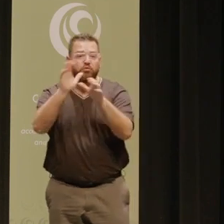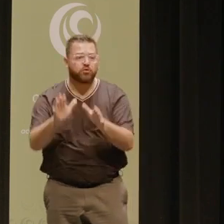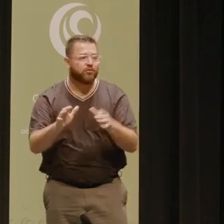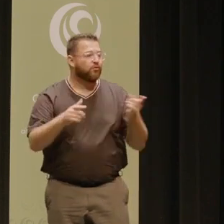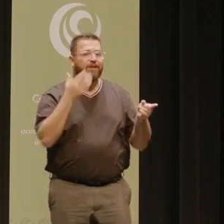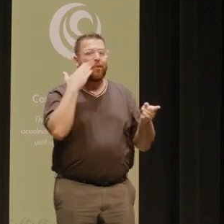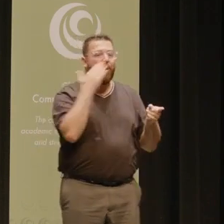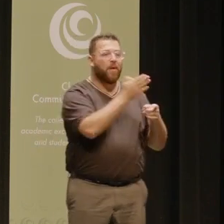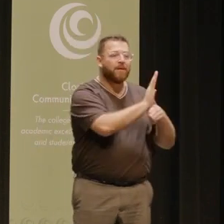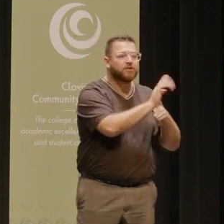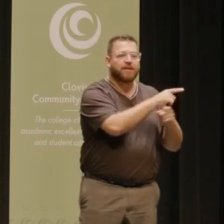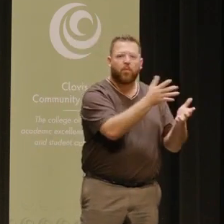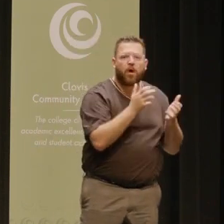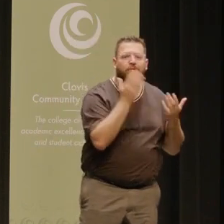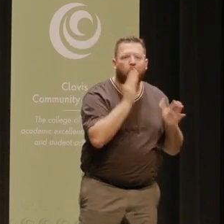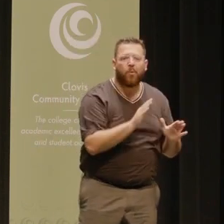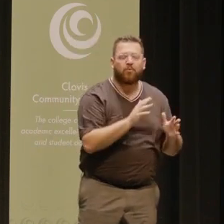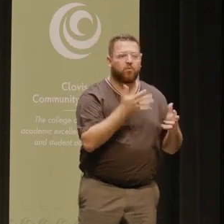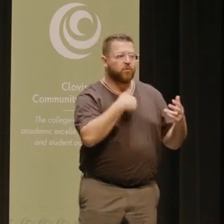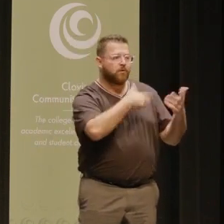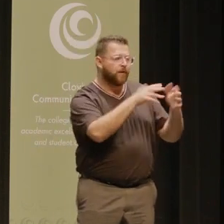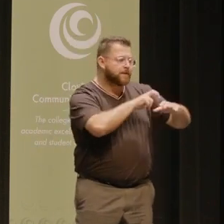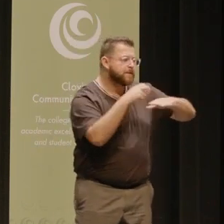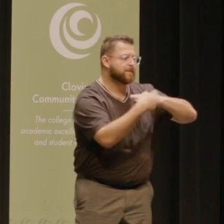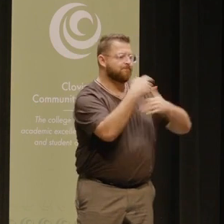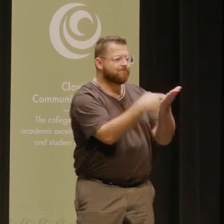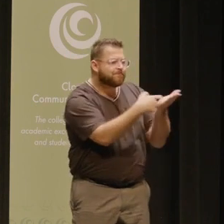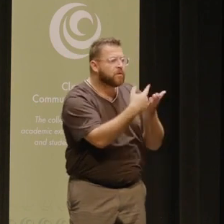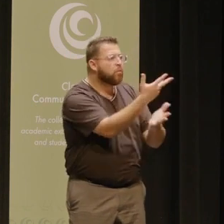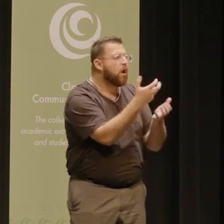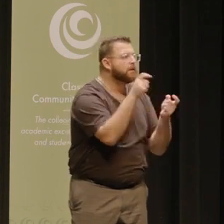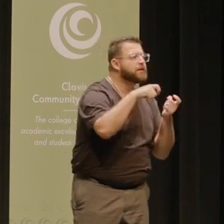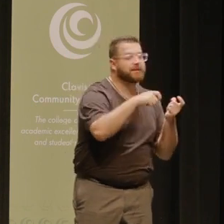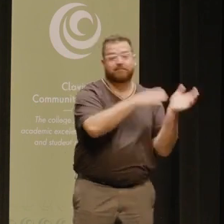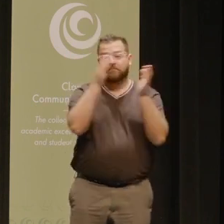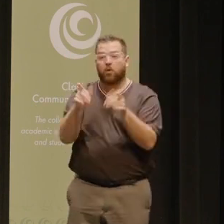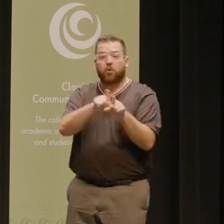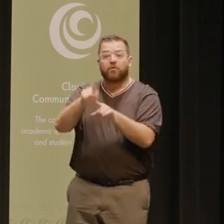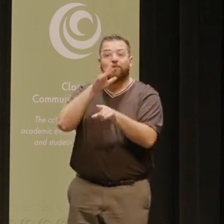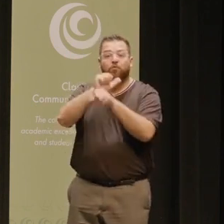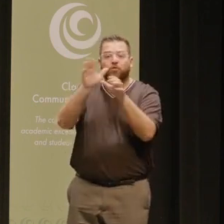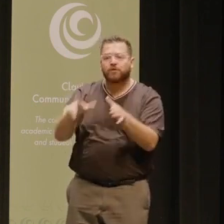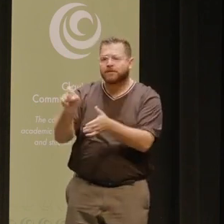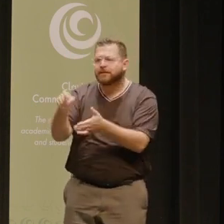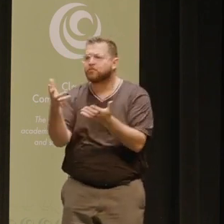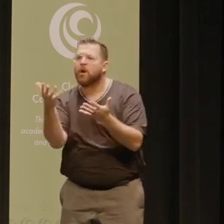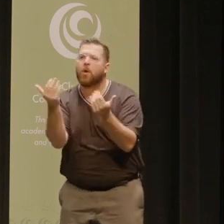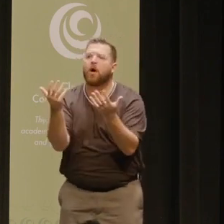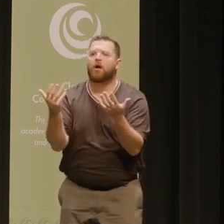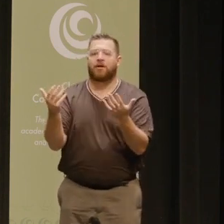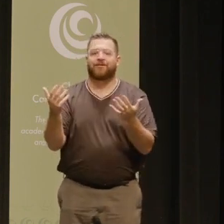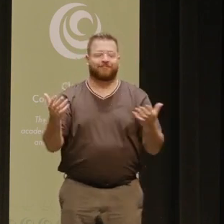at the table with industry, and we're talking to farm workers to see what their needs are. This is what these 10,000 surveys